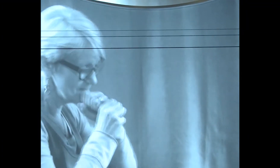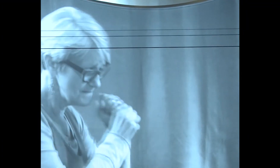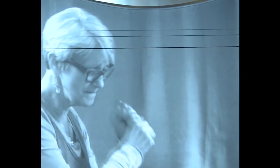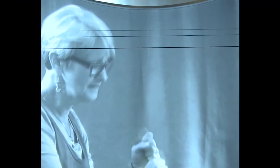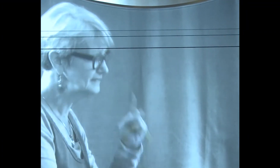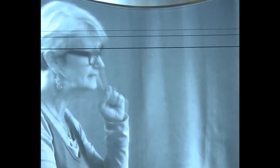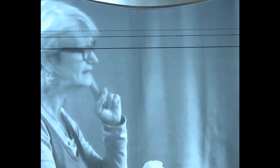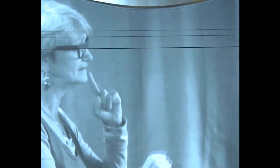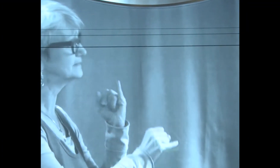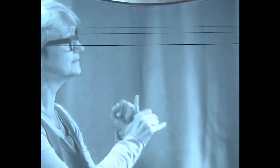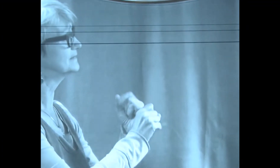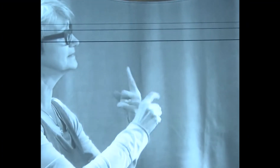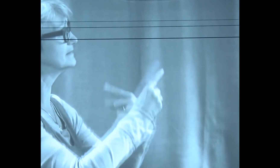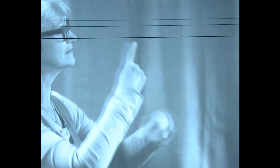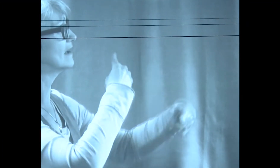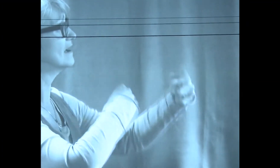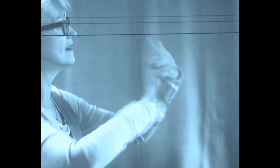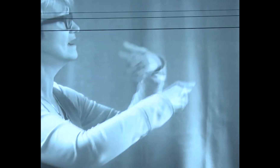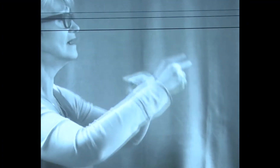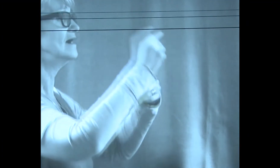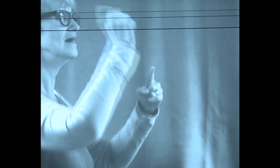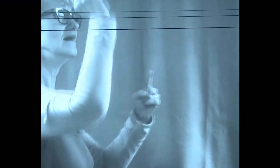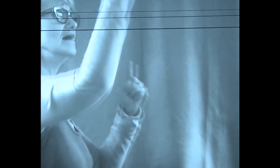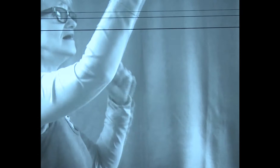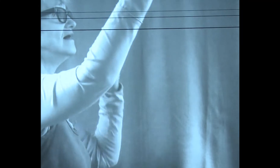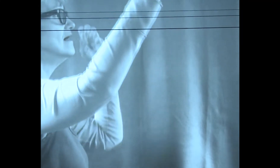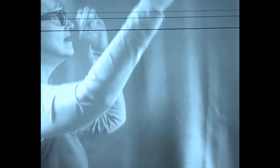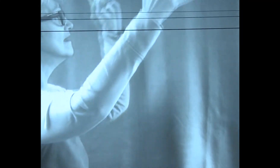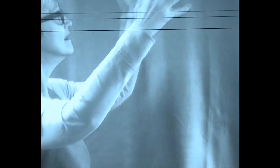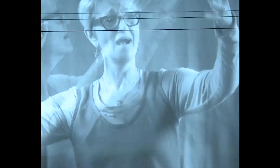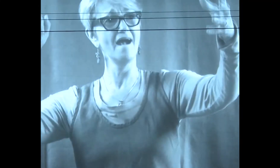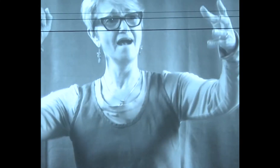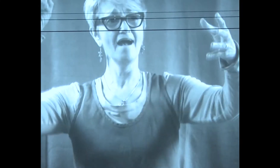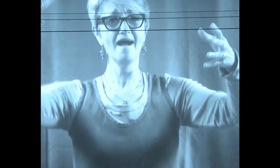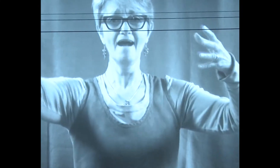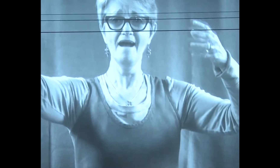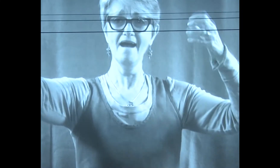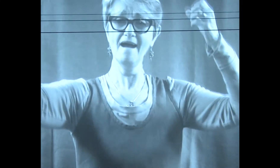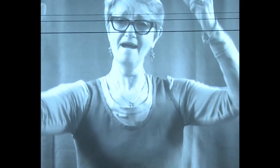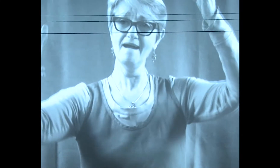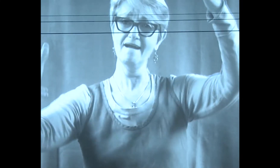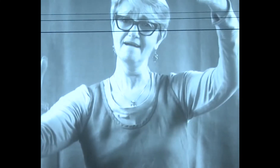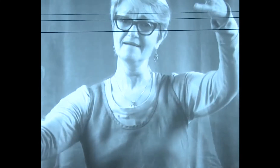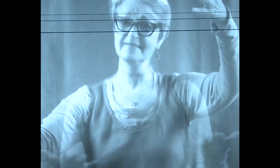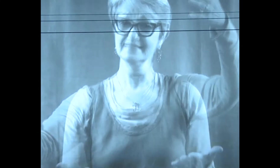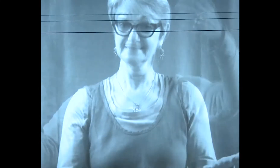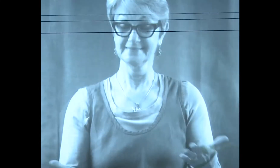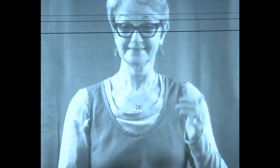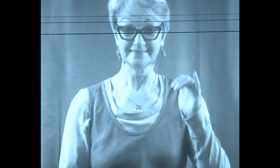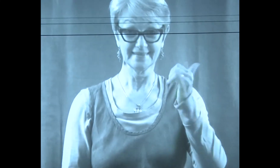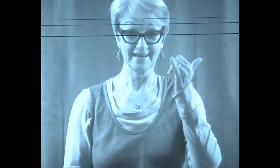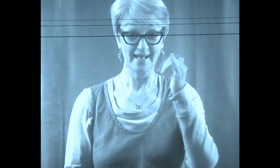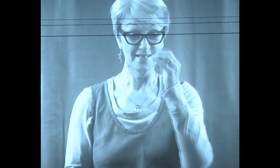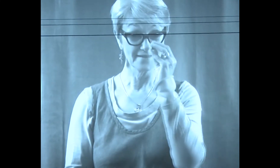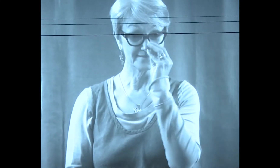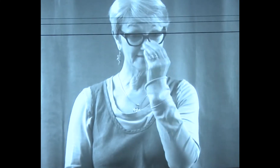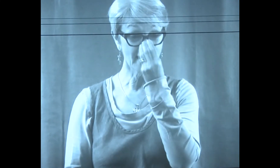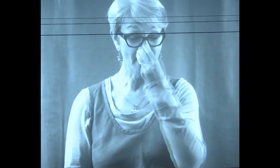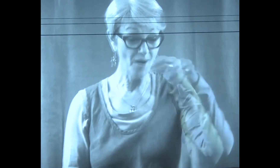about scads and scads of dandelions and their fluff floating on the